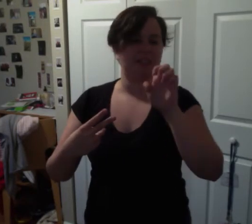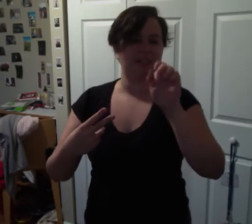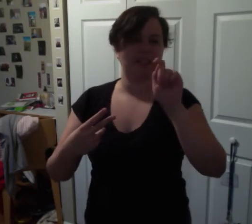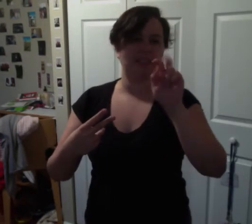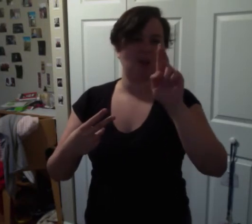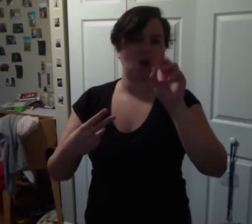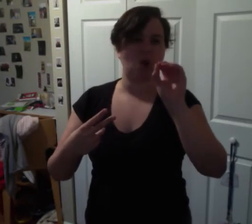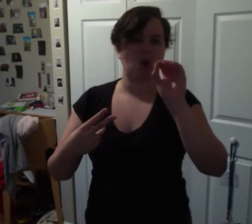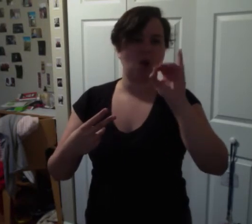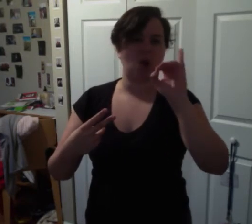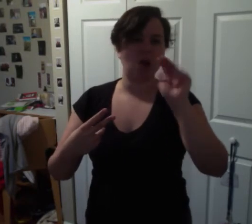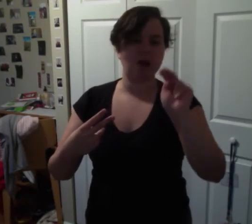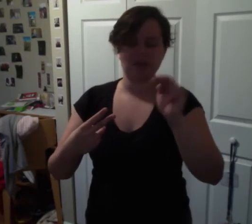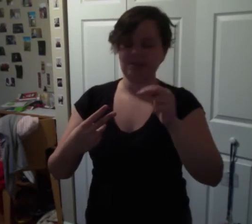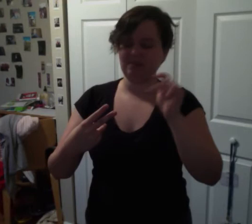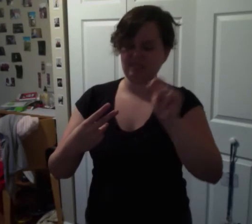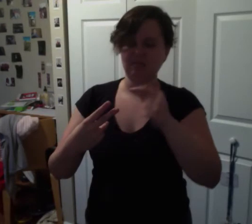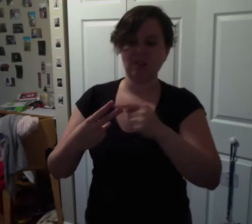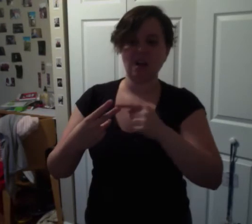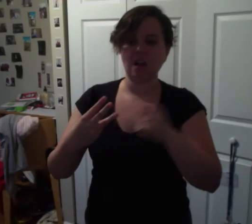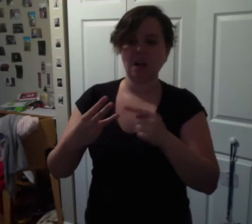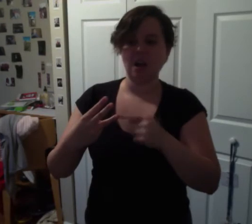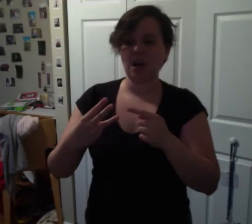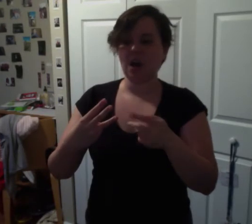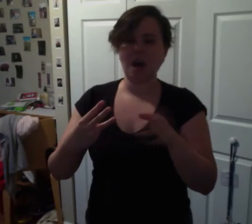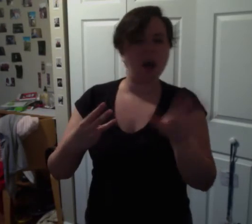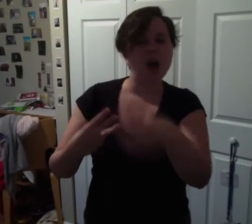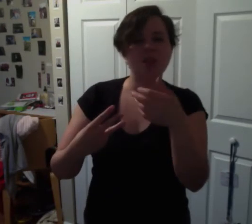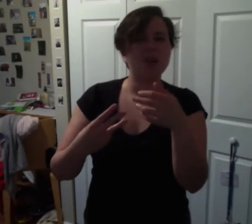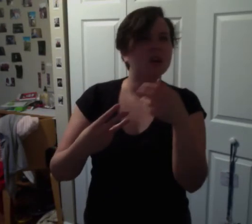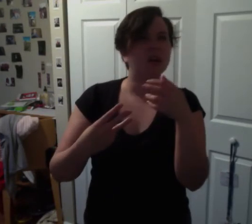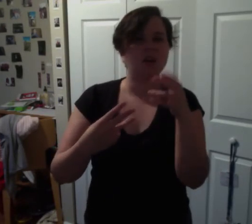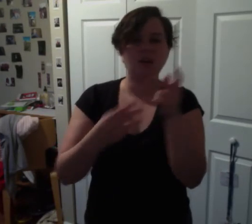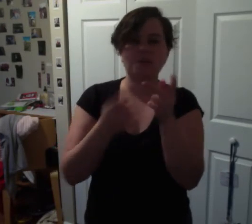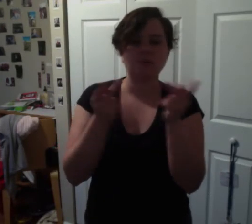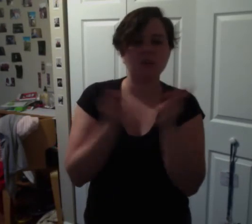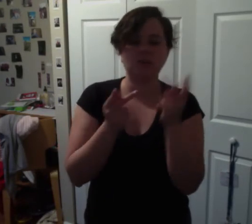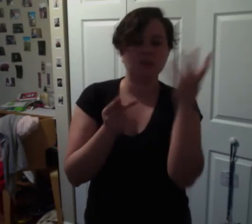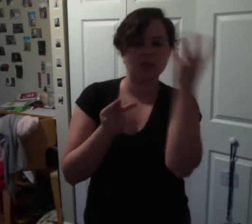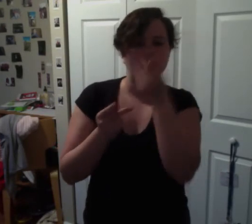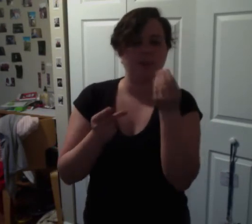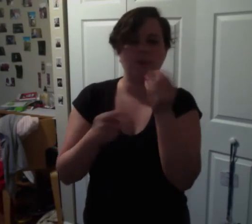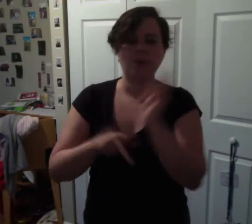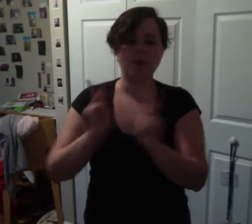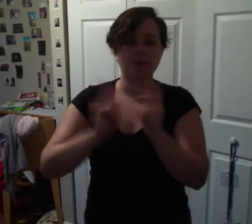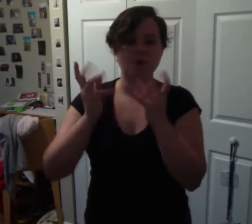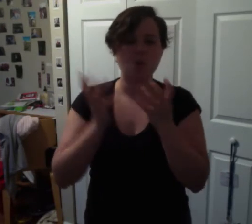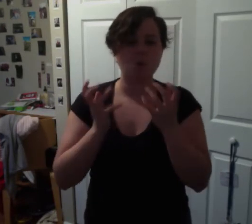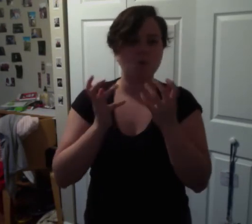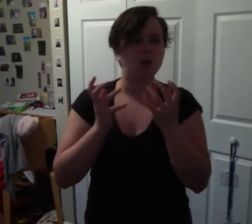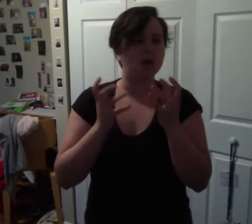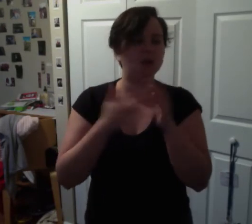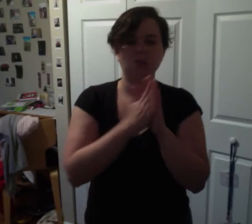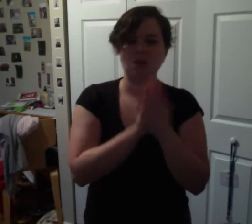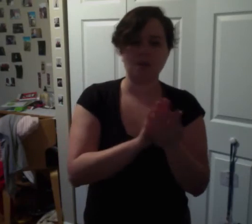those places beautiful. And that often those people who are passionate about a place are disconnected from the resources necessary to